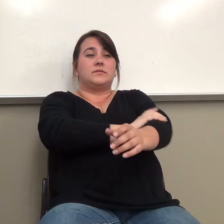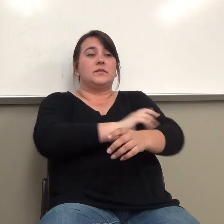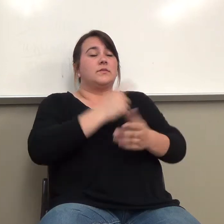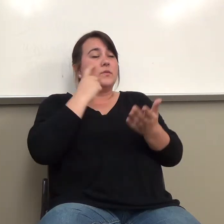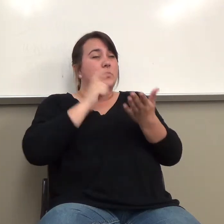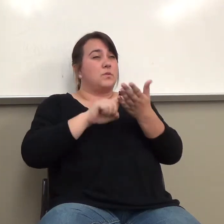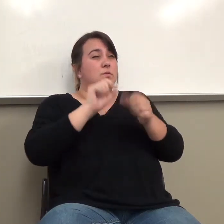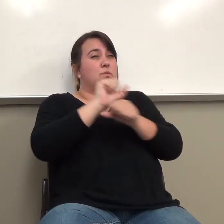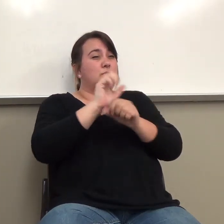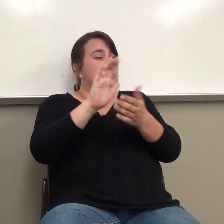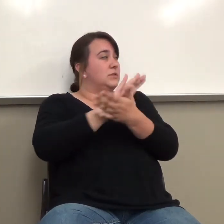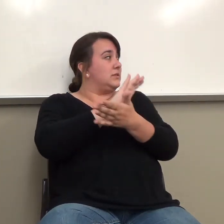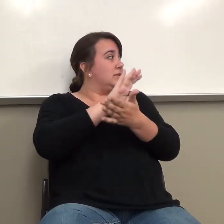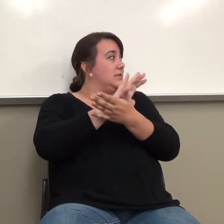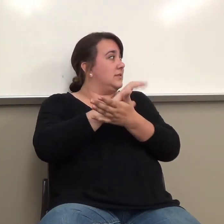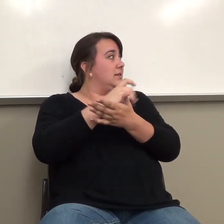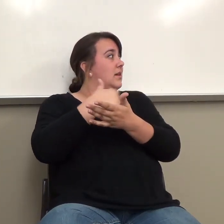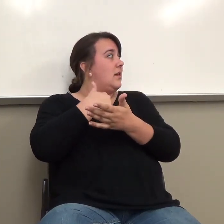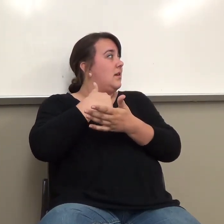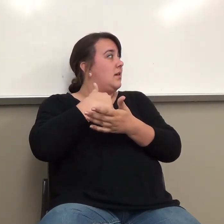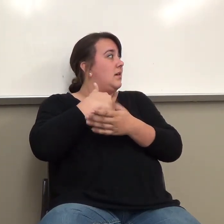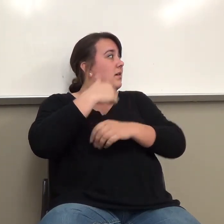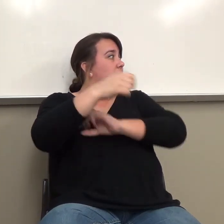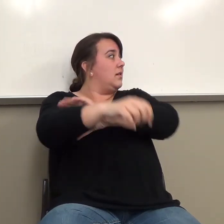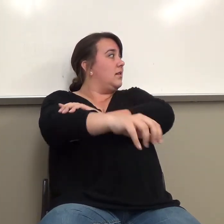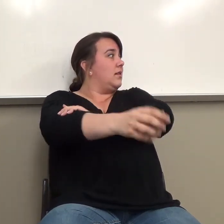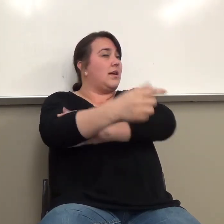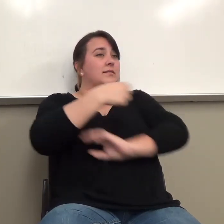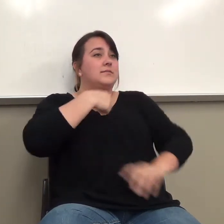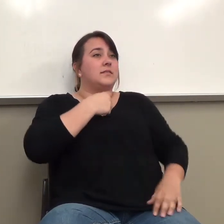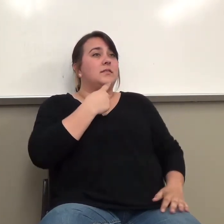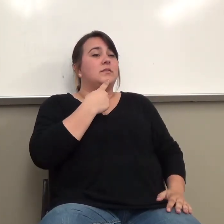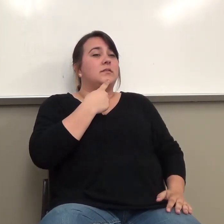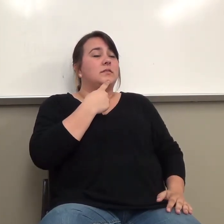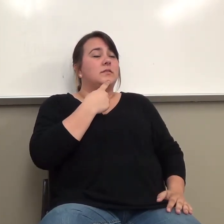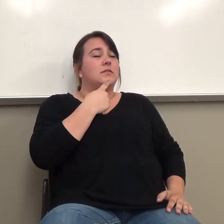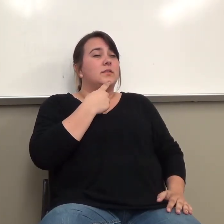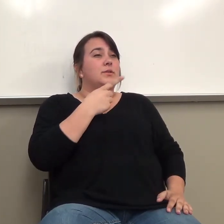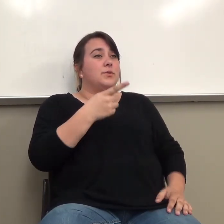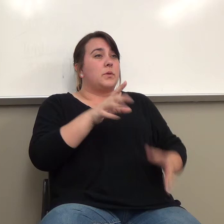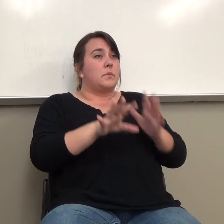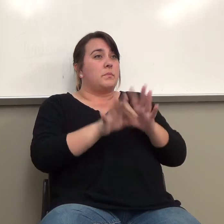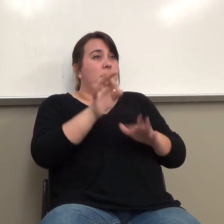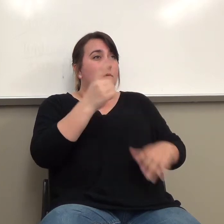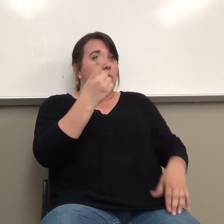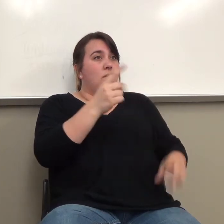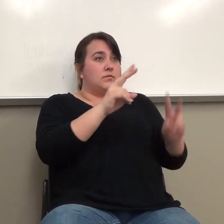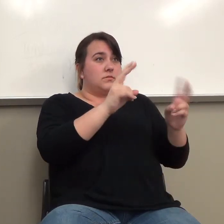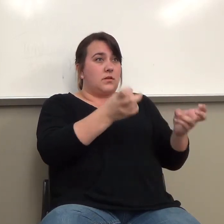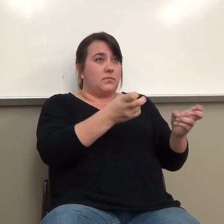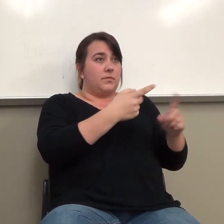worksheet, I actually said that you could pick one of the topics from homework